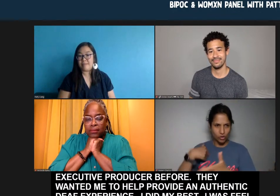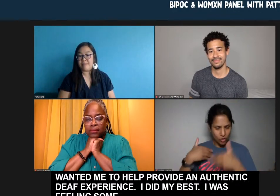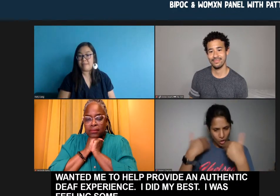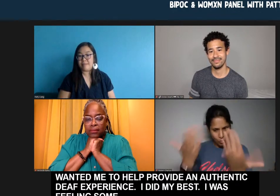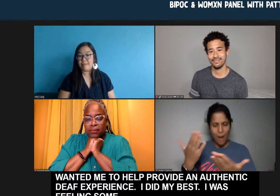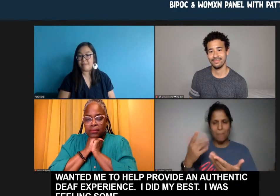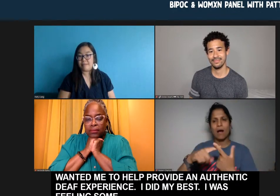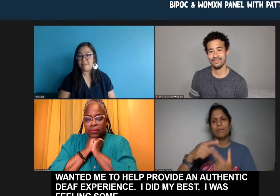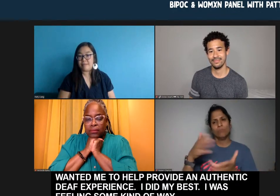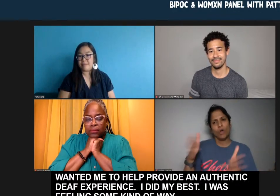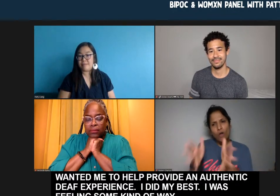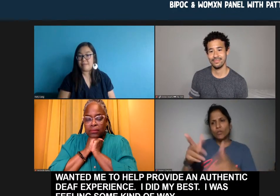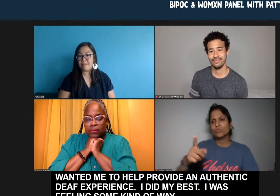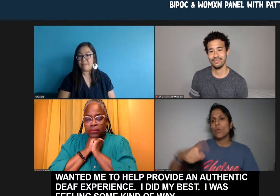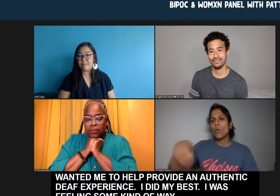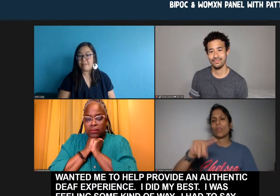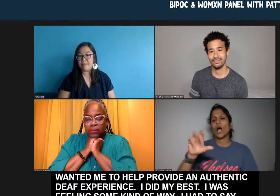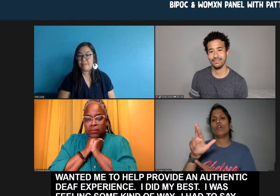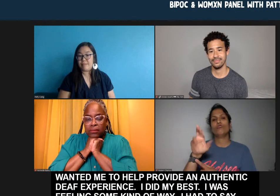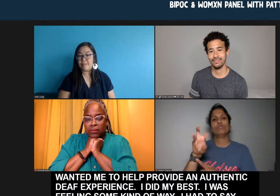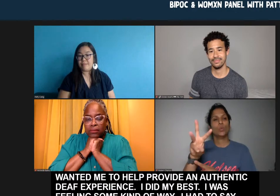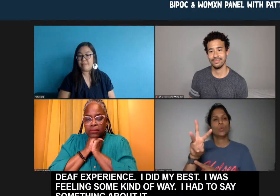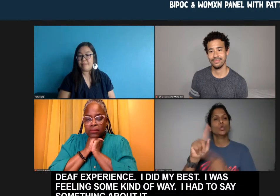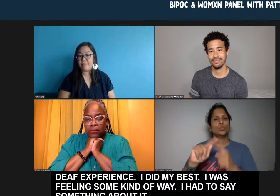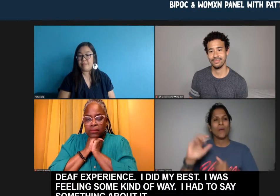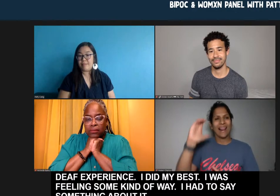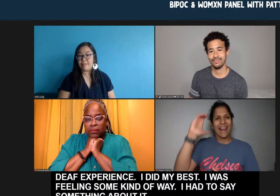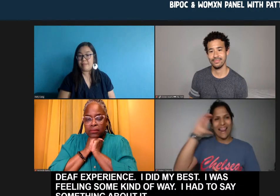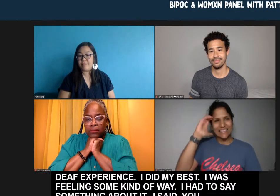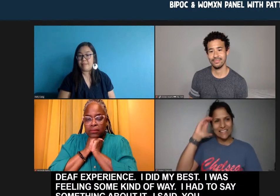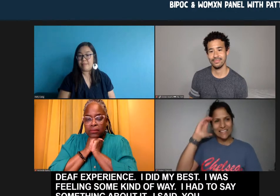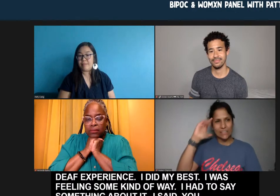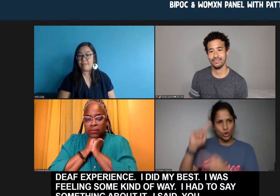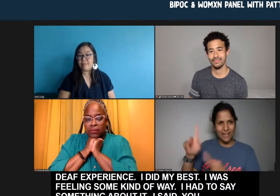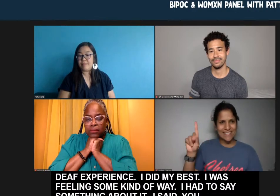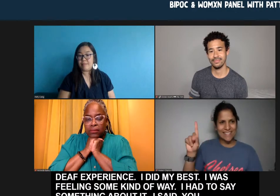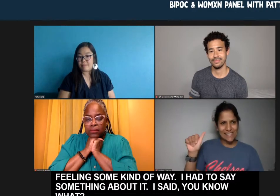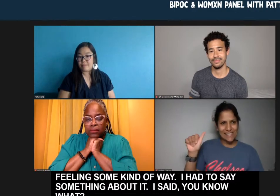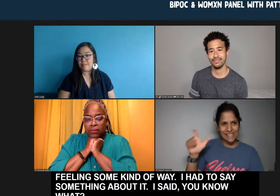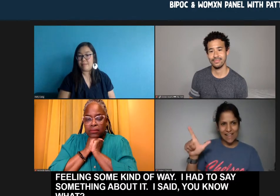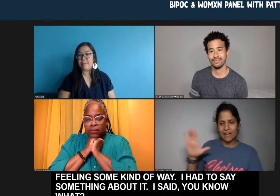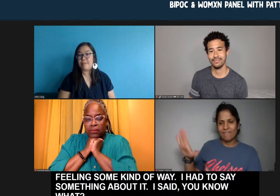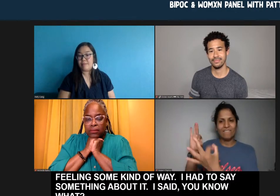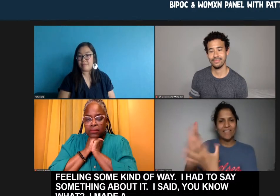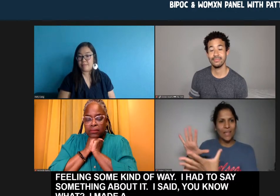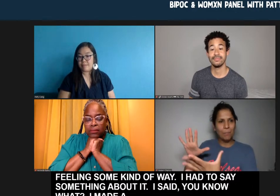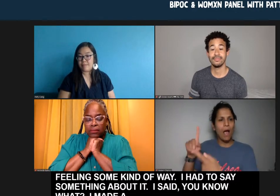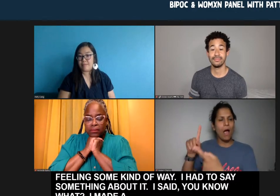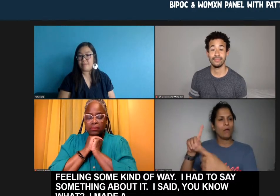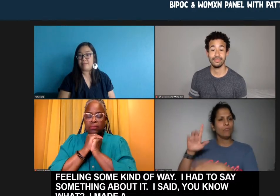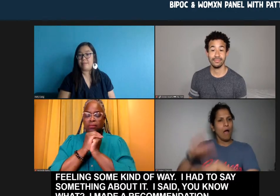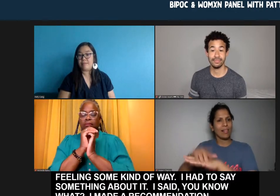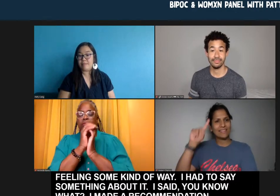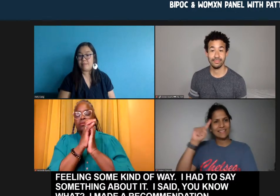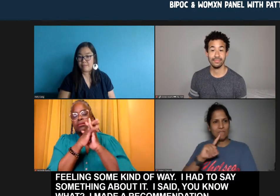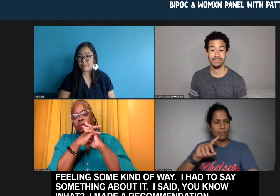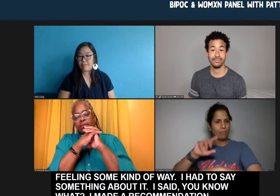what, I made a recommendation, I encouraged all of the crew to listen to the Dazzle, to the director of